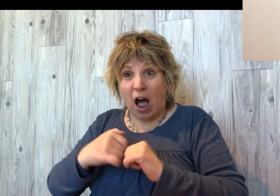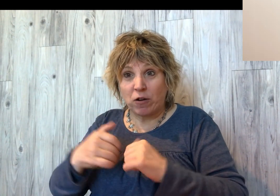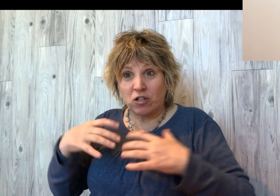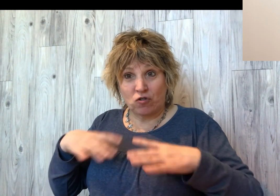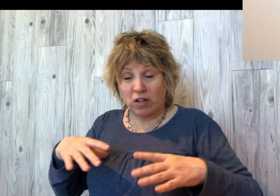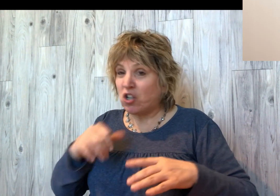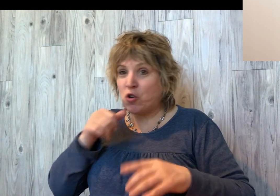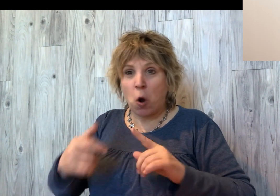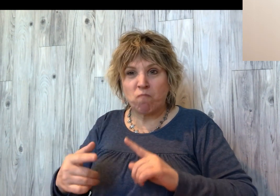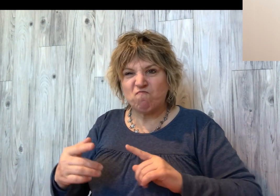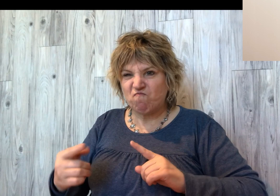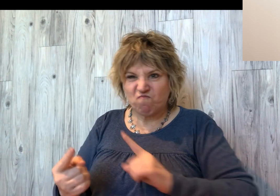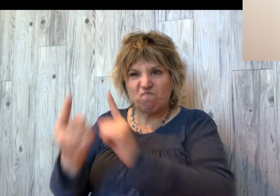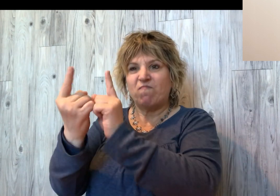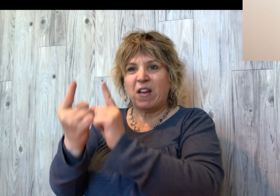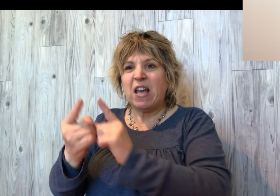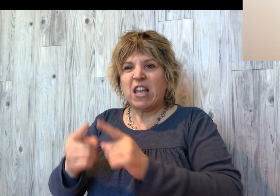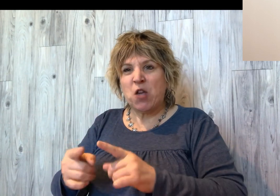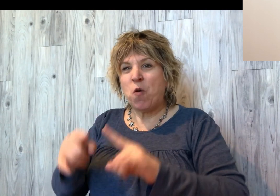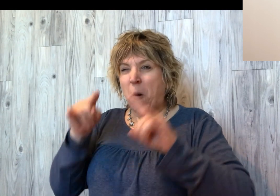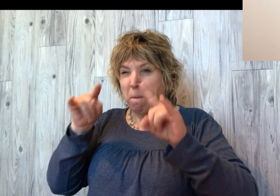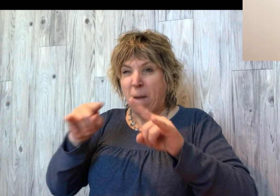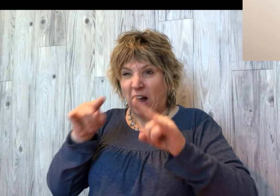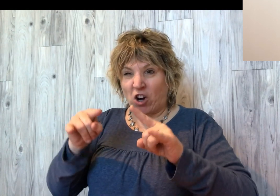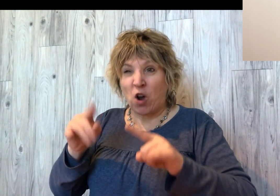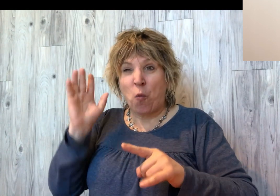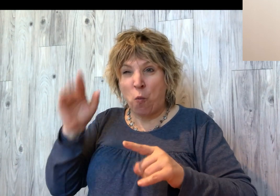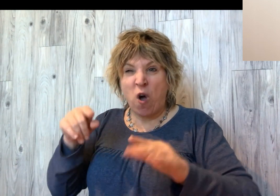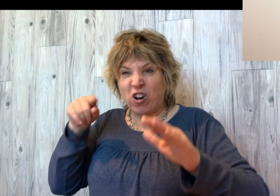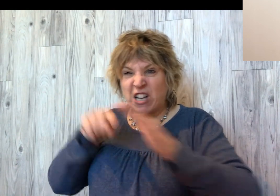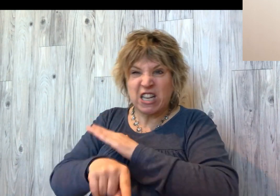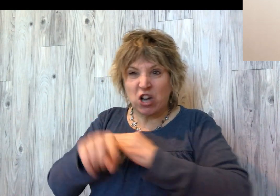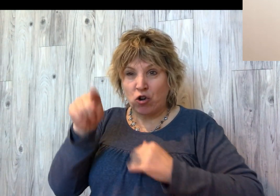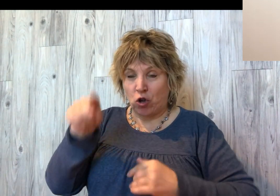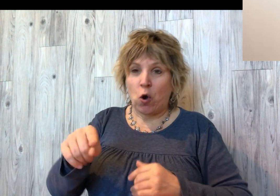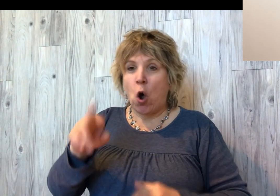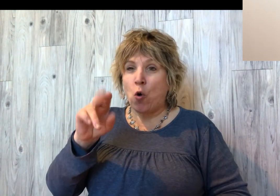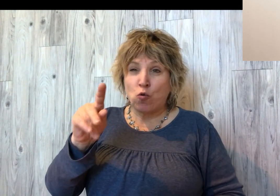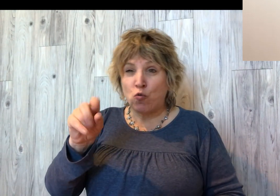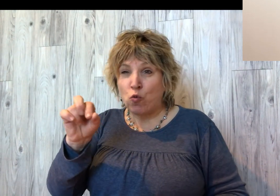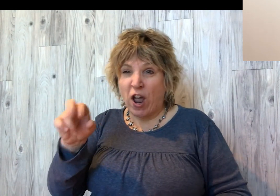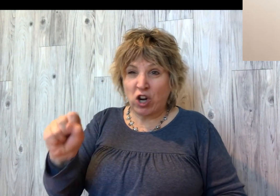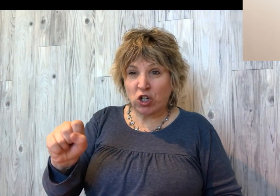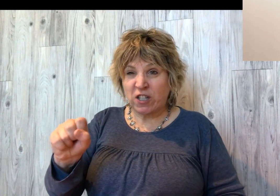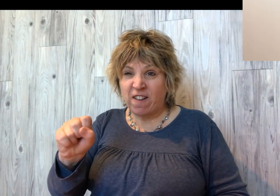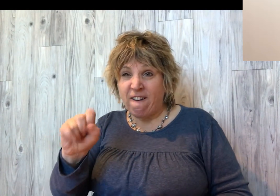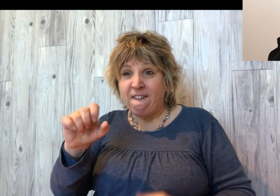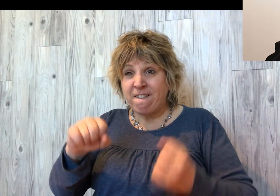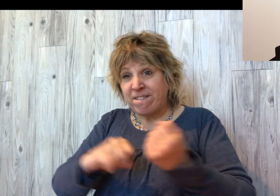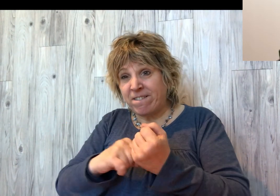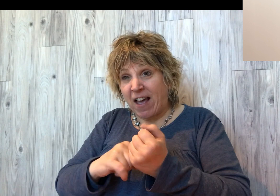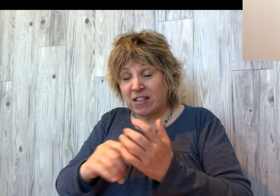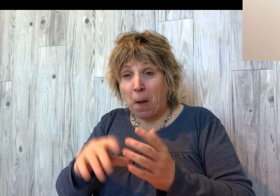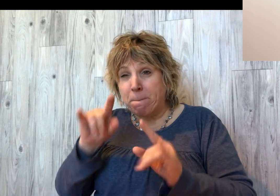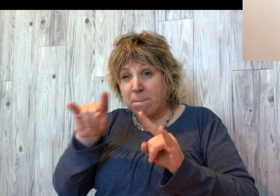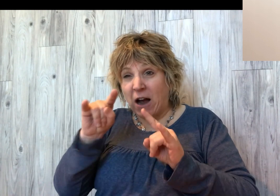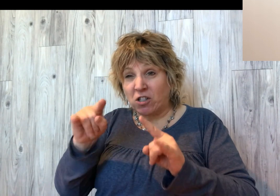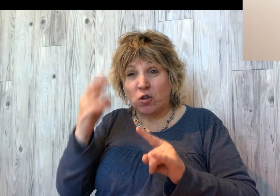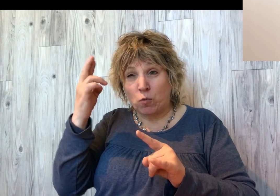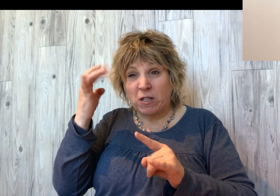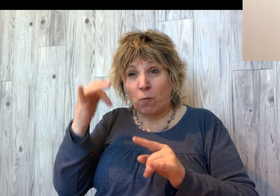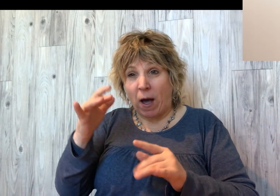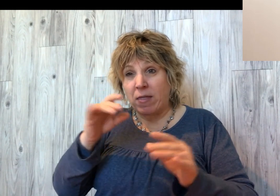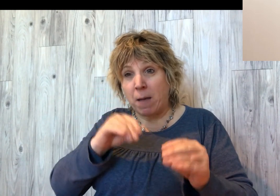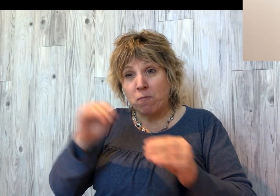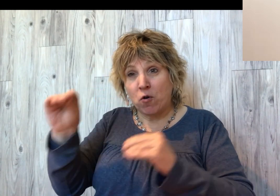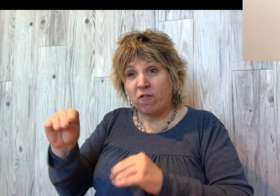You don't confront that guy. He is a mocker. He will kill you, all right? So Raiders fans, mockers, everybody knows it. It's why they moved to